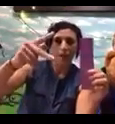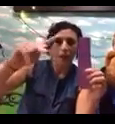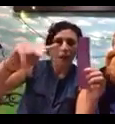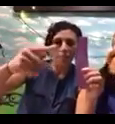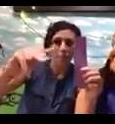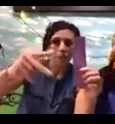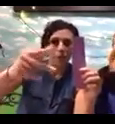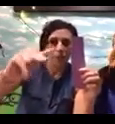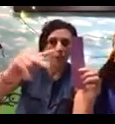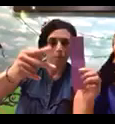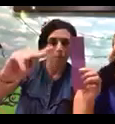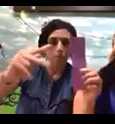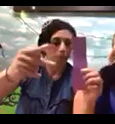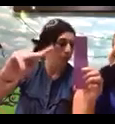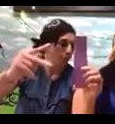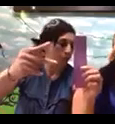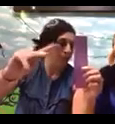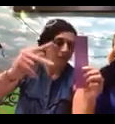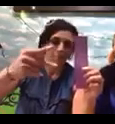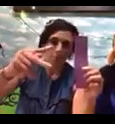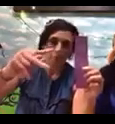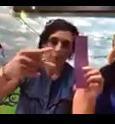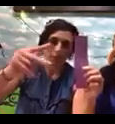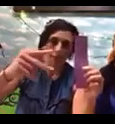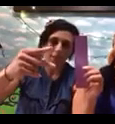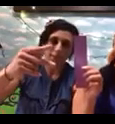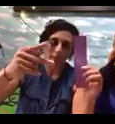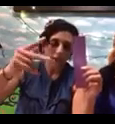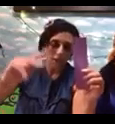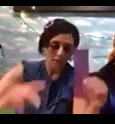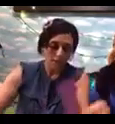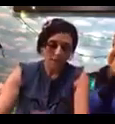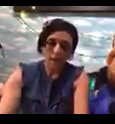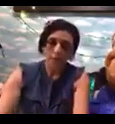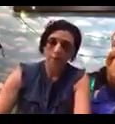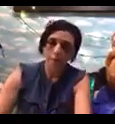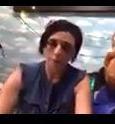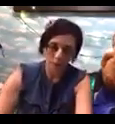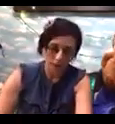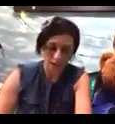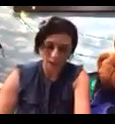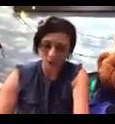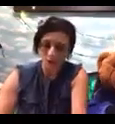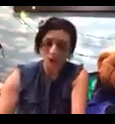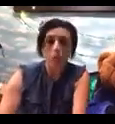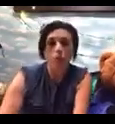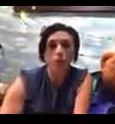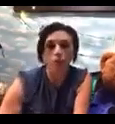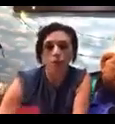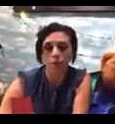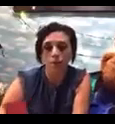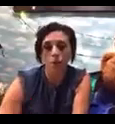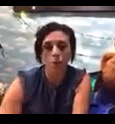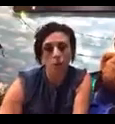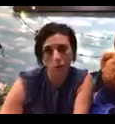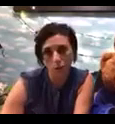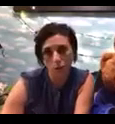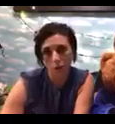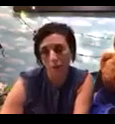And purple. We sign purple like this. Sometimes people can't use their words, so we use